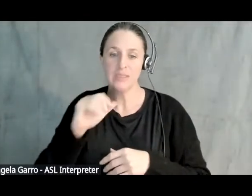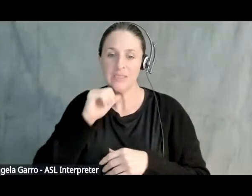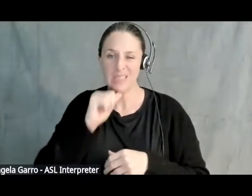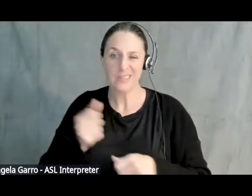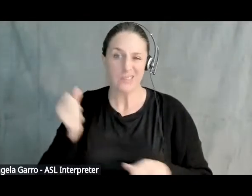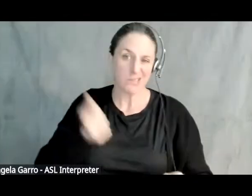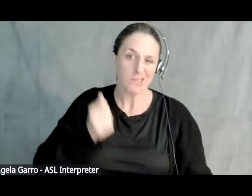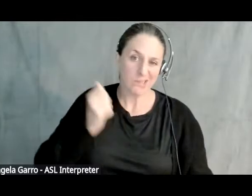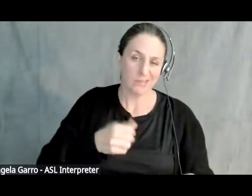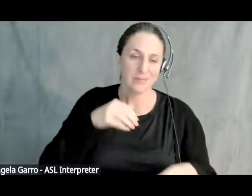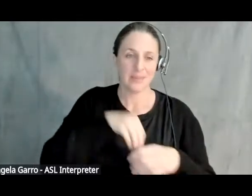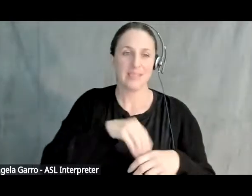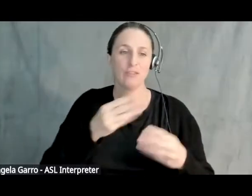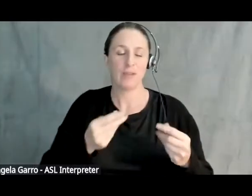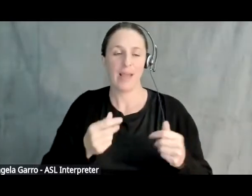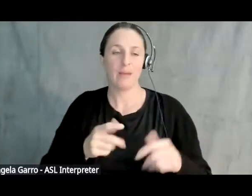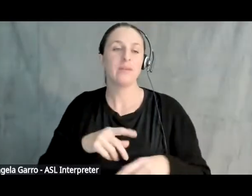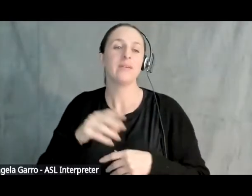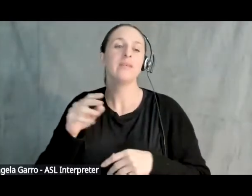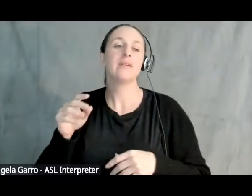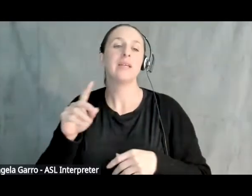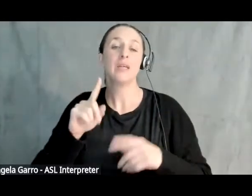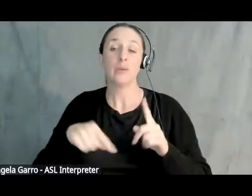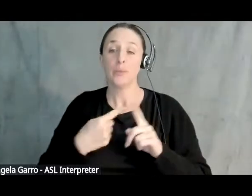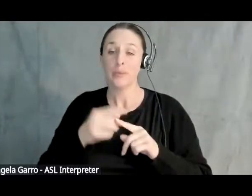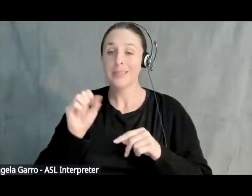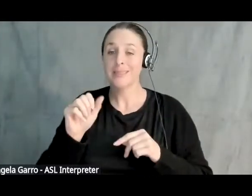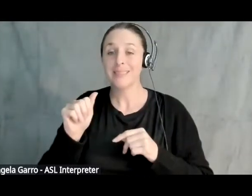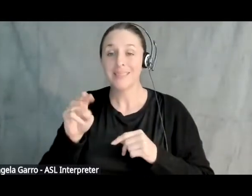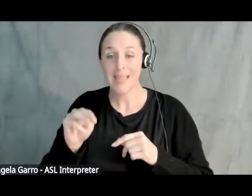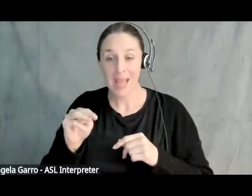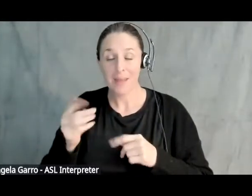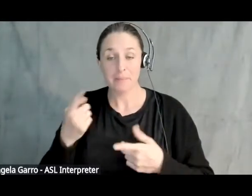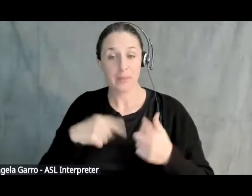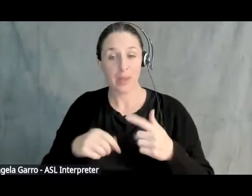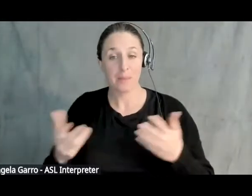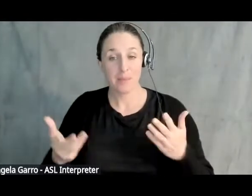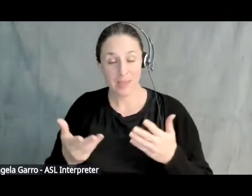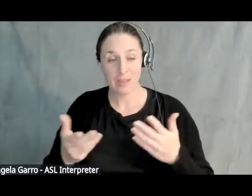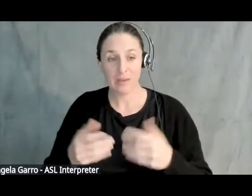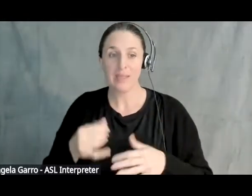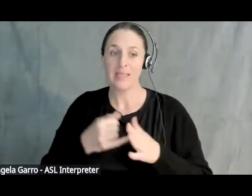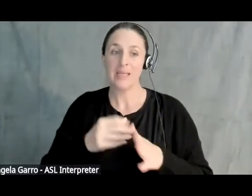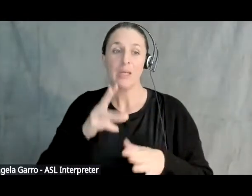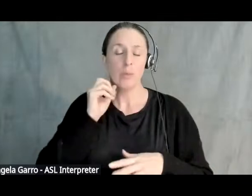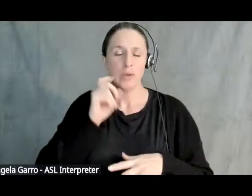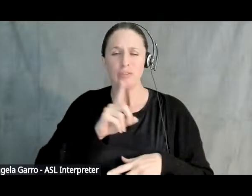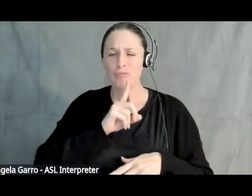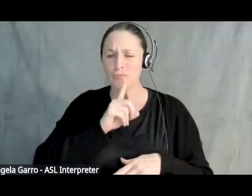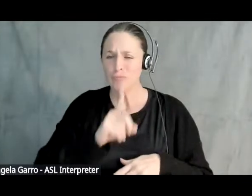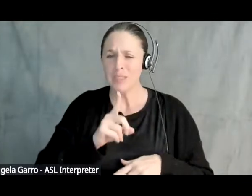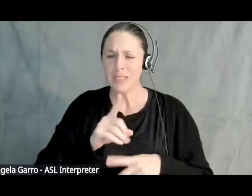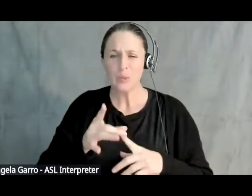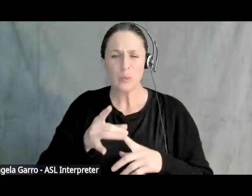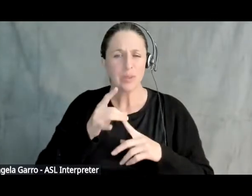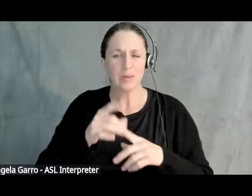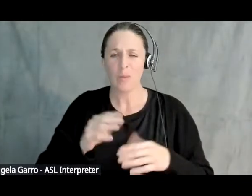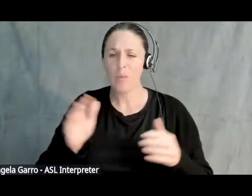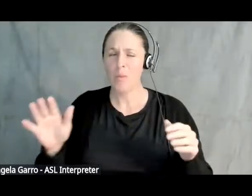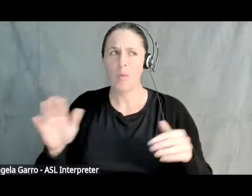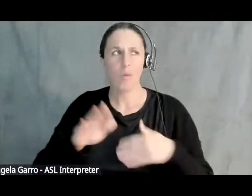ground. When Sam came here, it was a really unique, it was a whole different